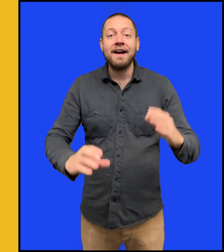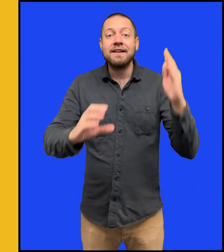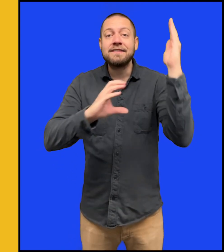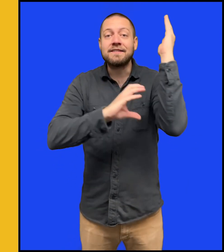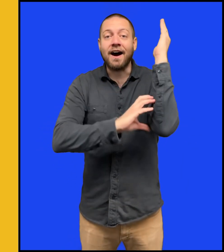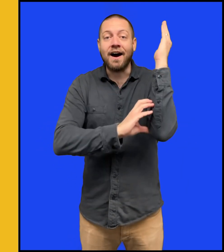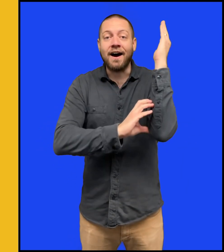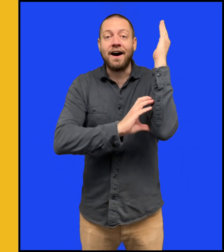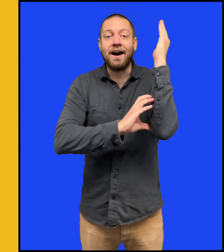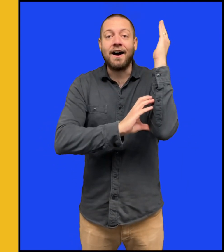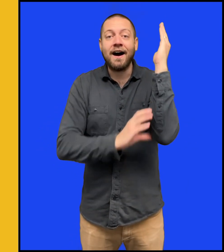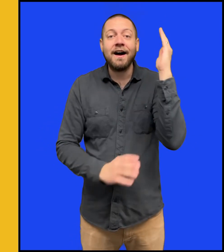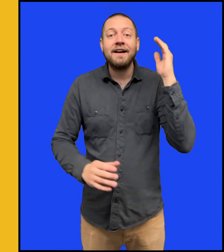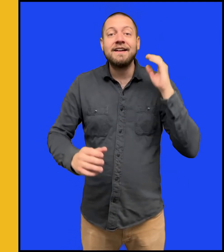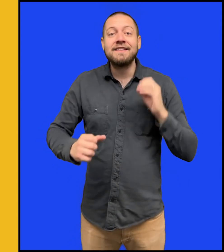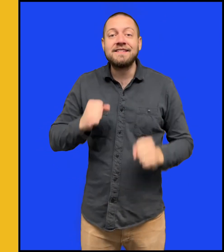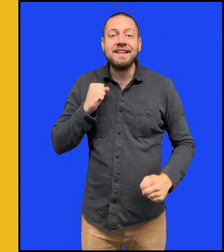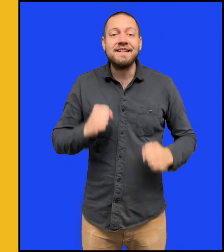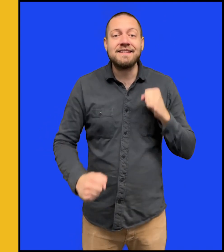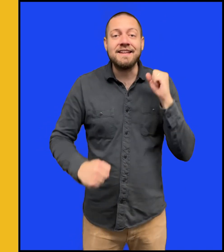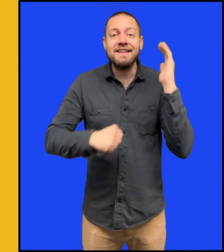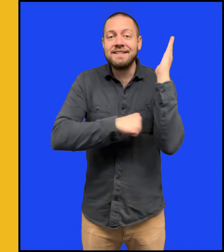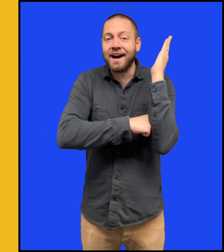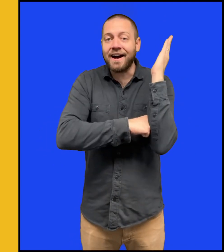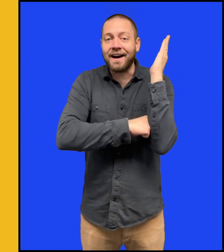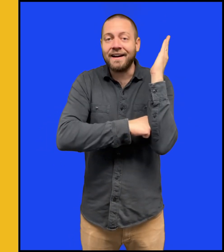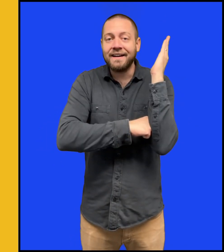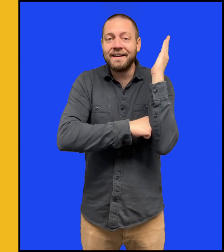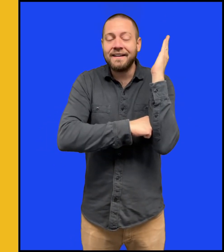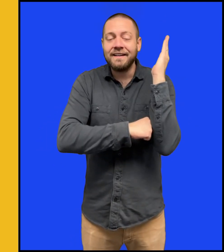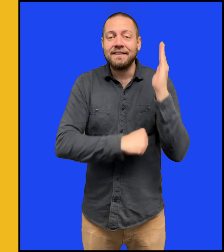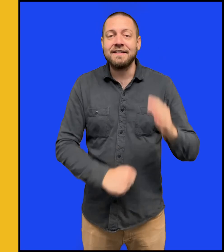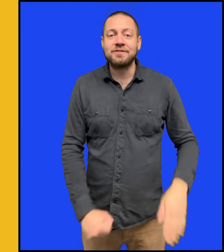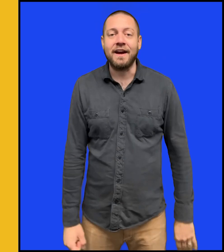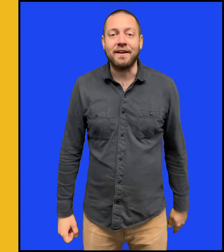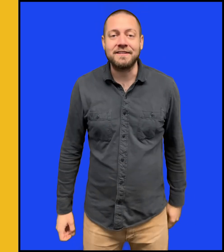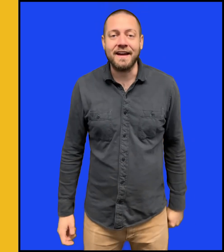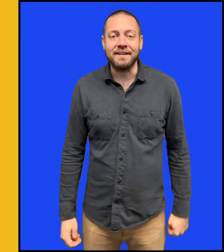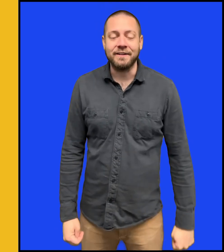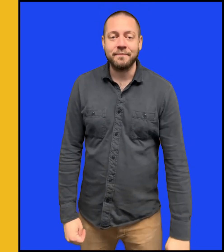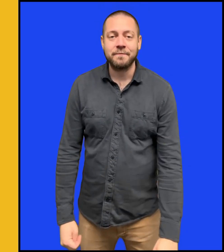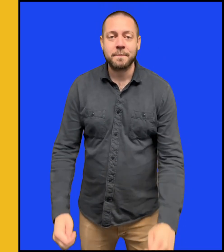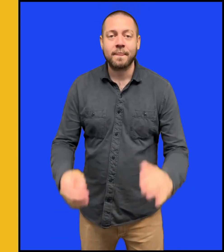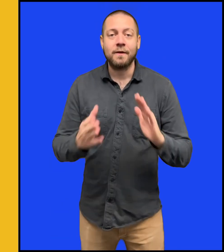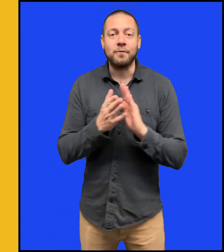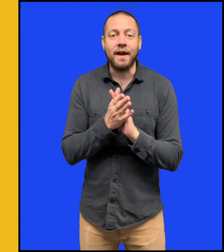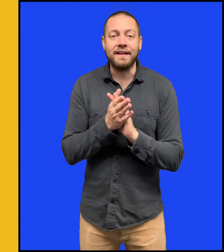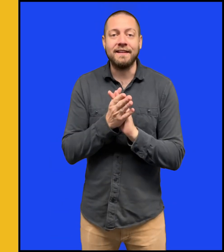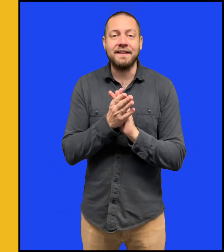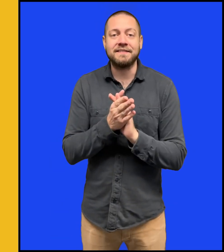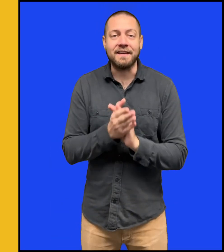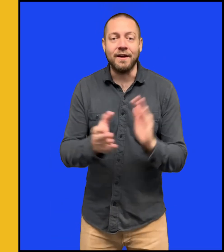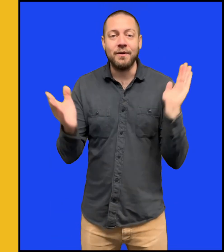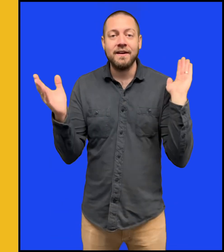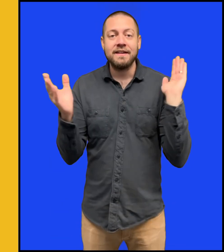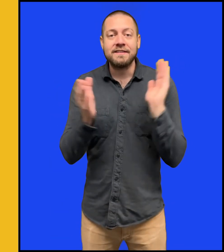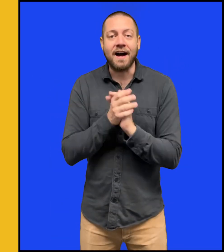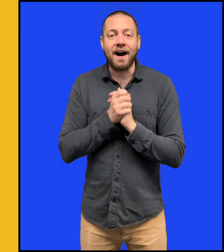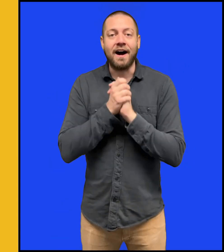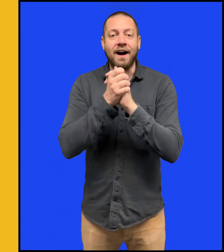ta, ta, ti, ti, ta. Let's try it all together. Ready, let's